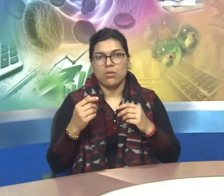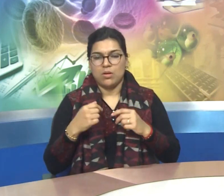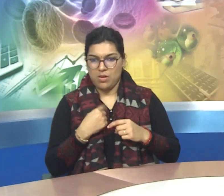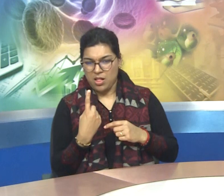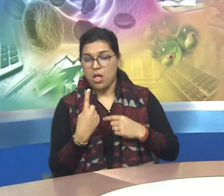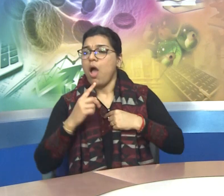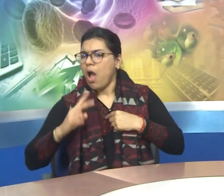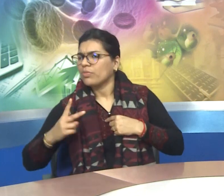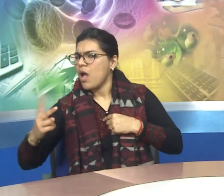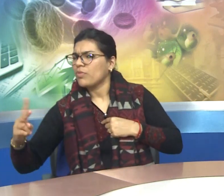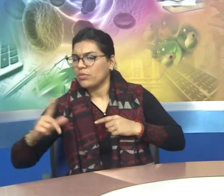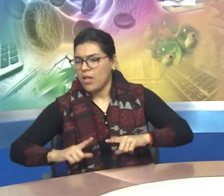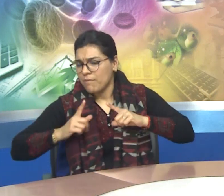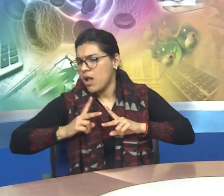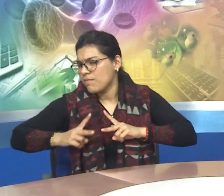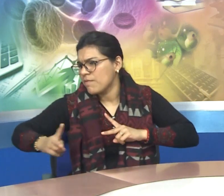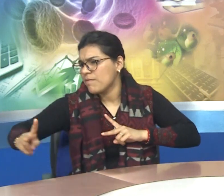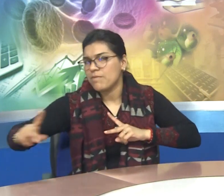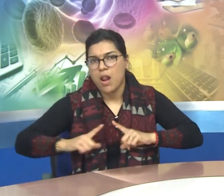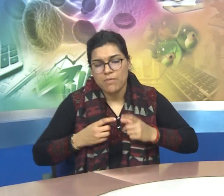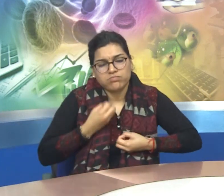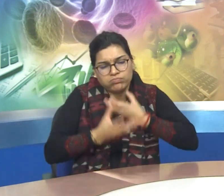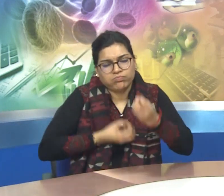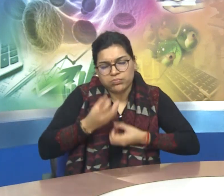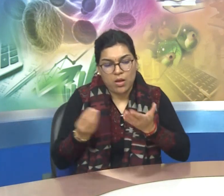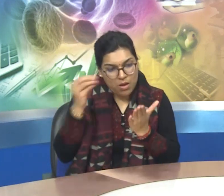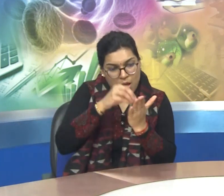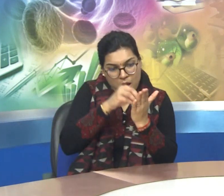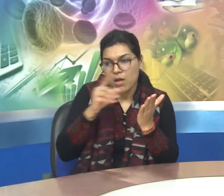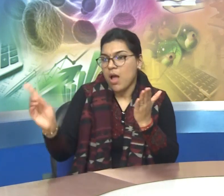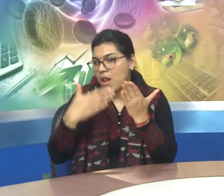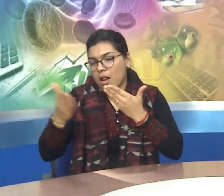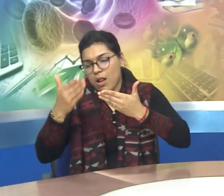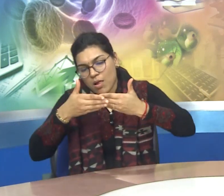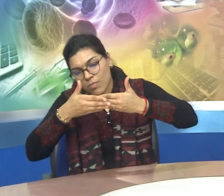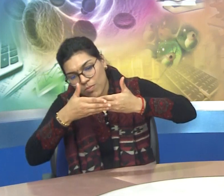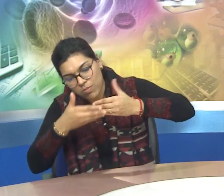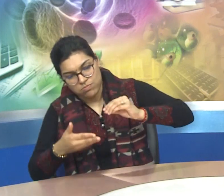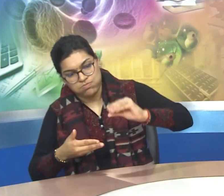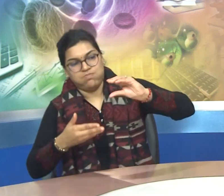which is also called as collective biographies.